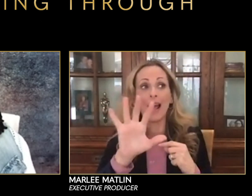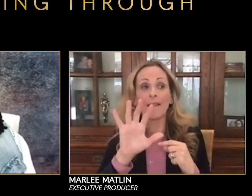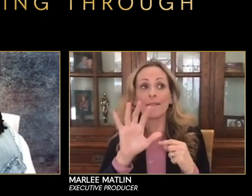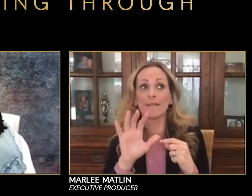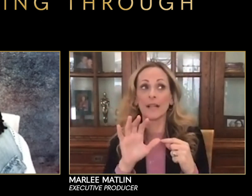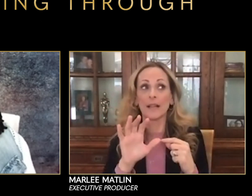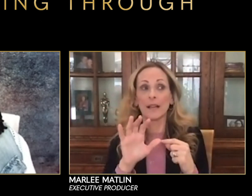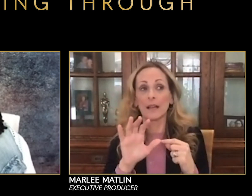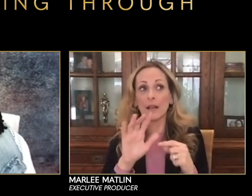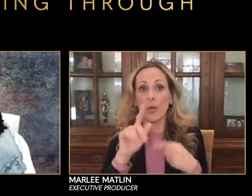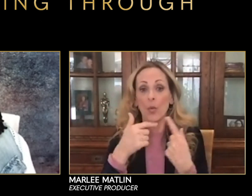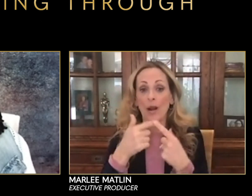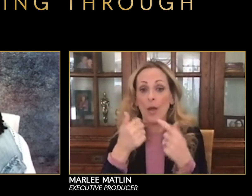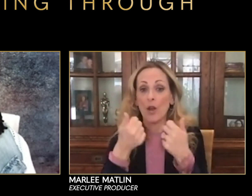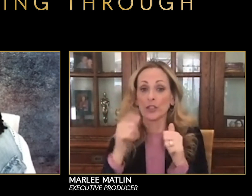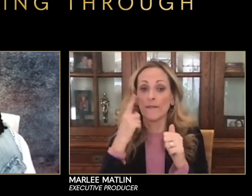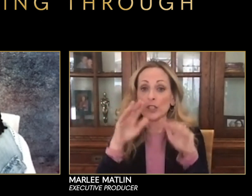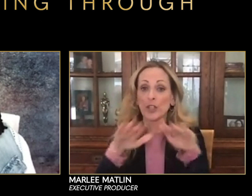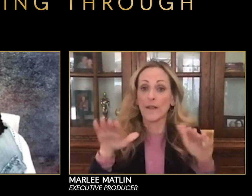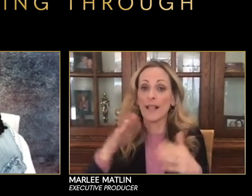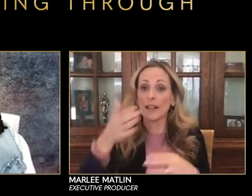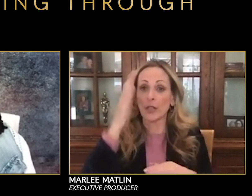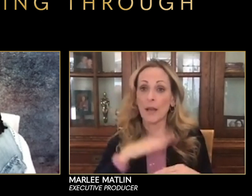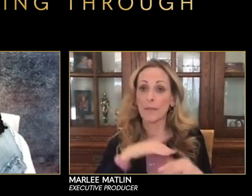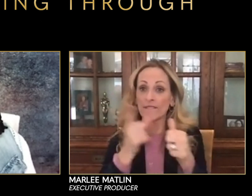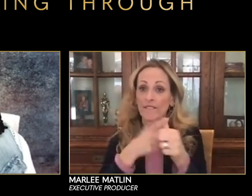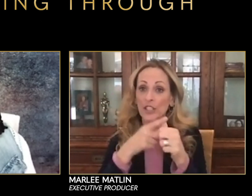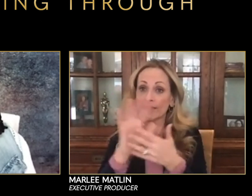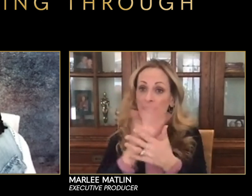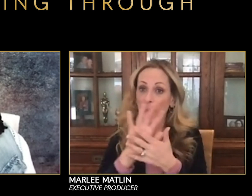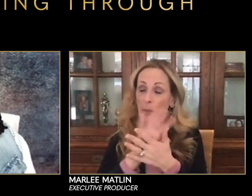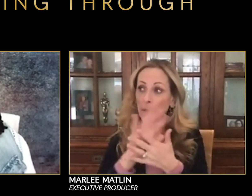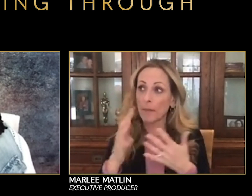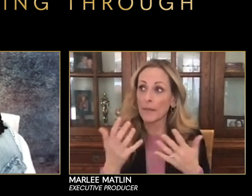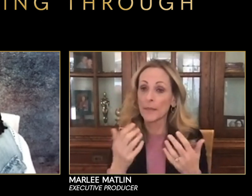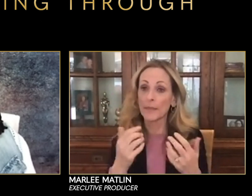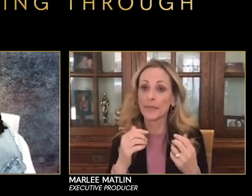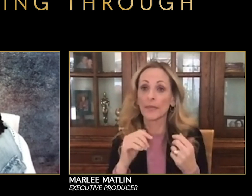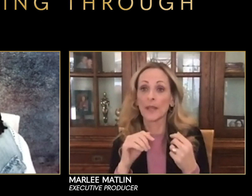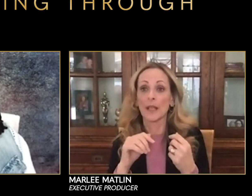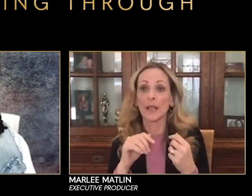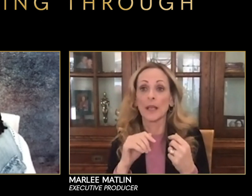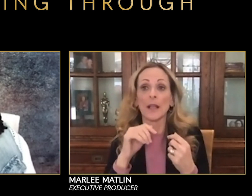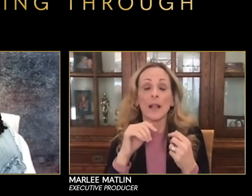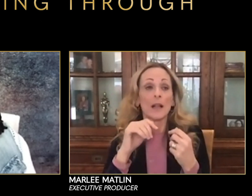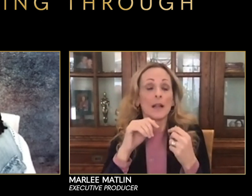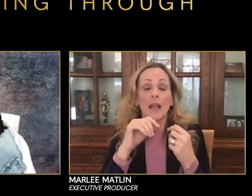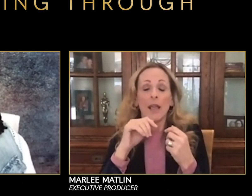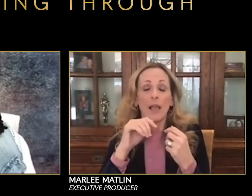go back to 1985 when I auditioned for Children of a Lesser God, my first film.